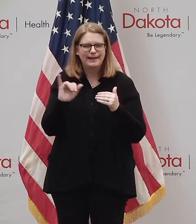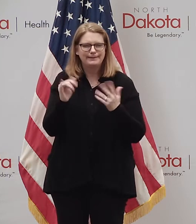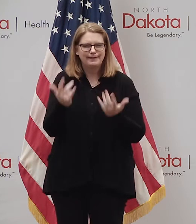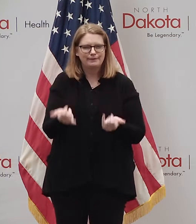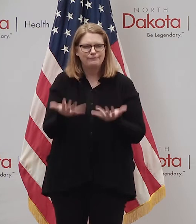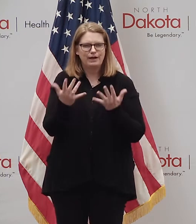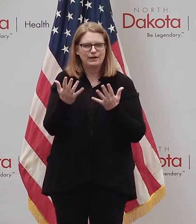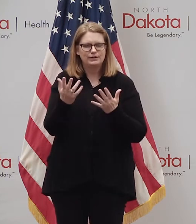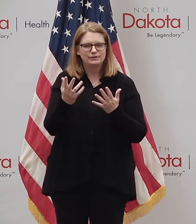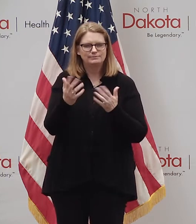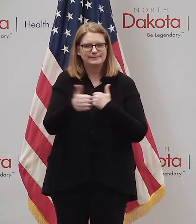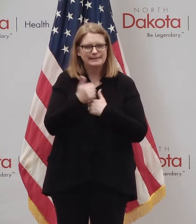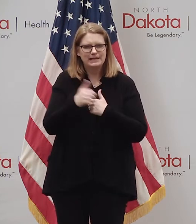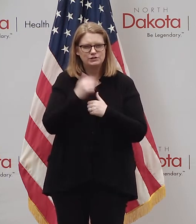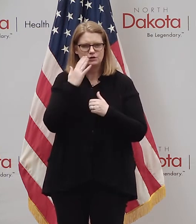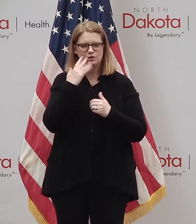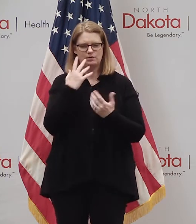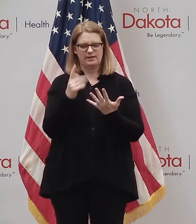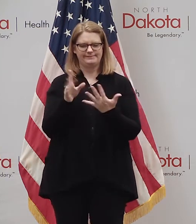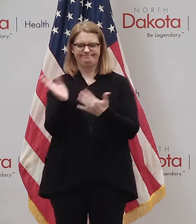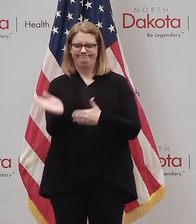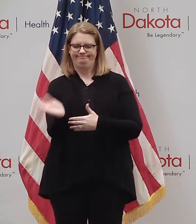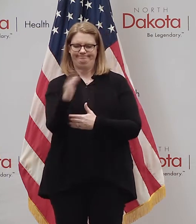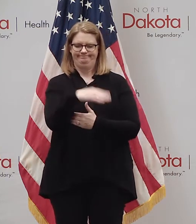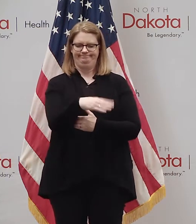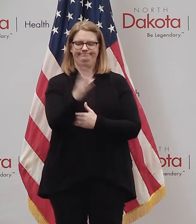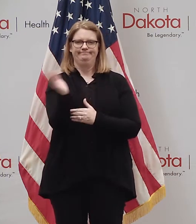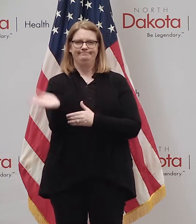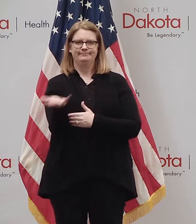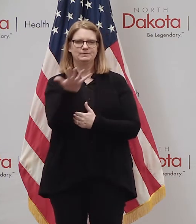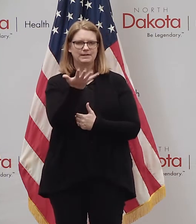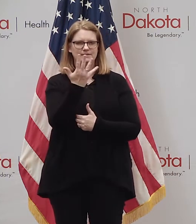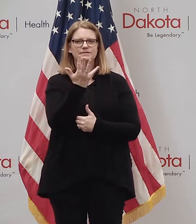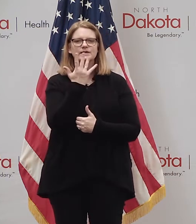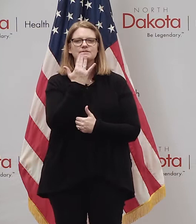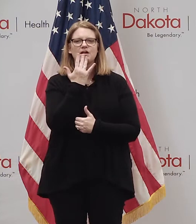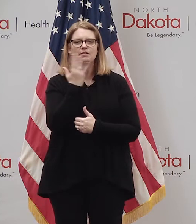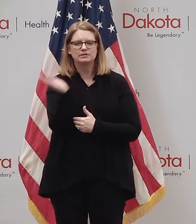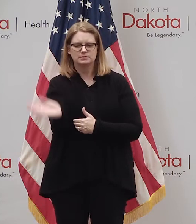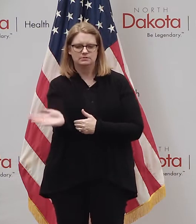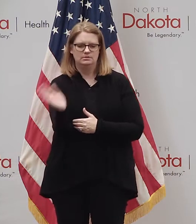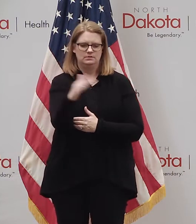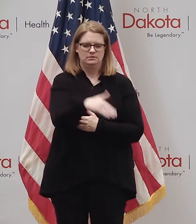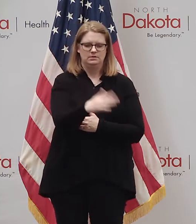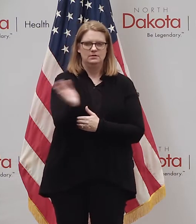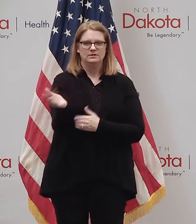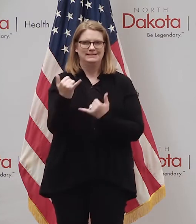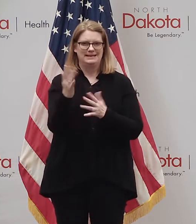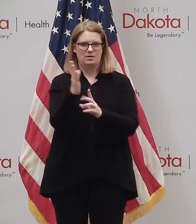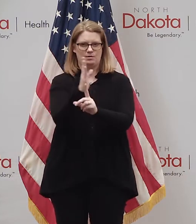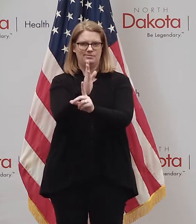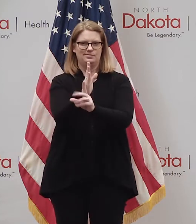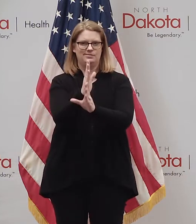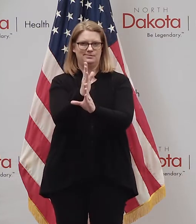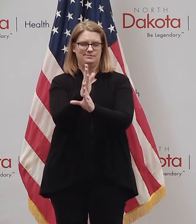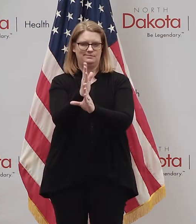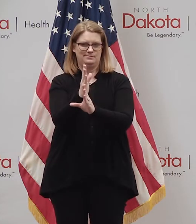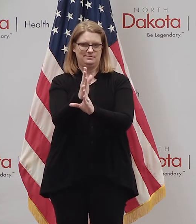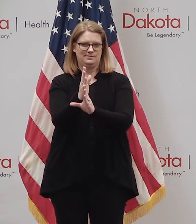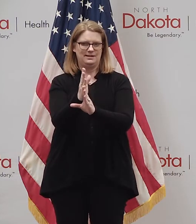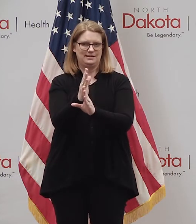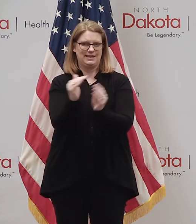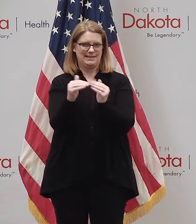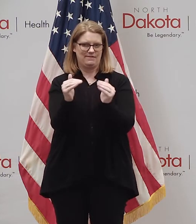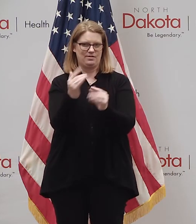got the five colors and the dial and the five levels. And we're at the middle level at level three right